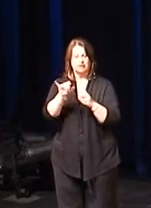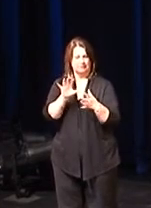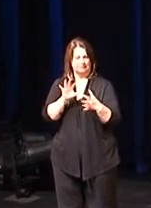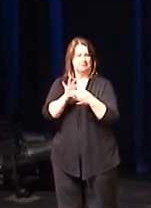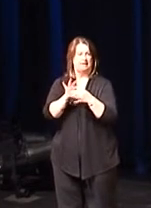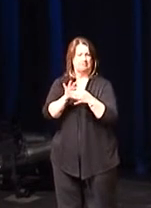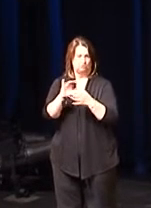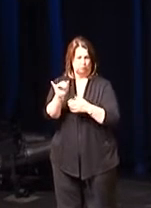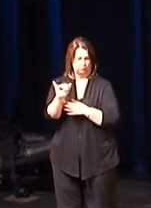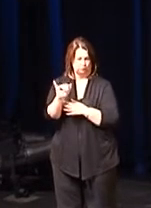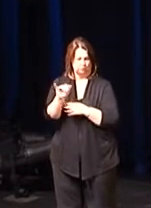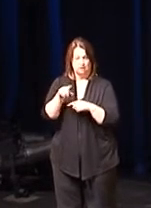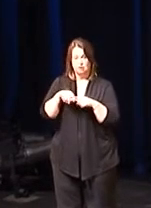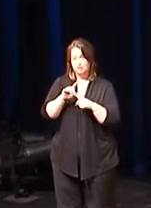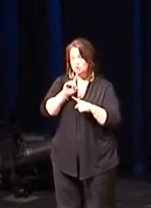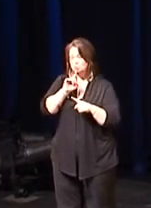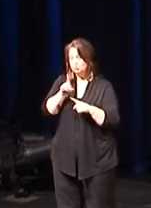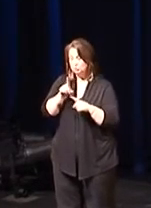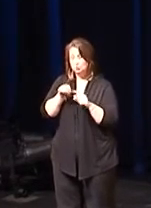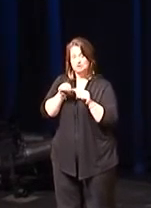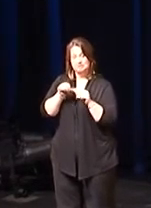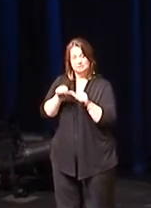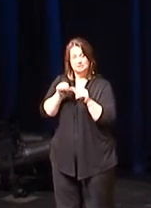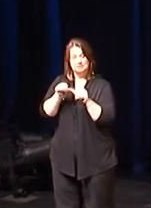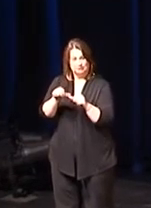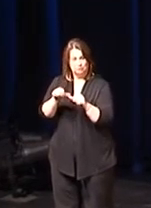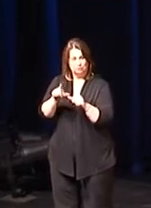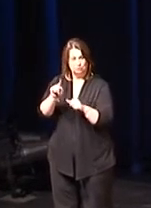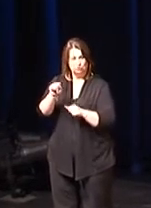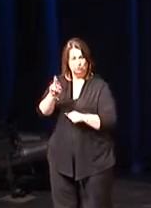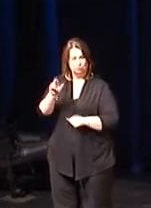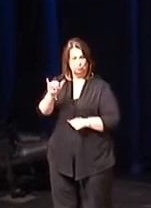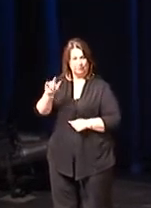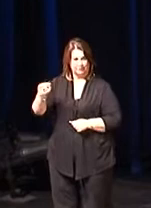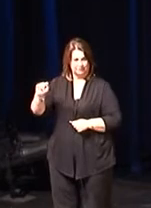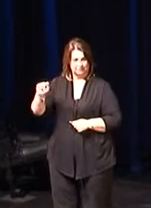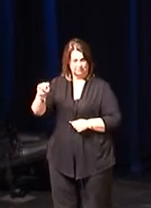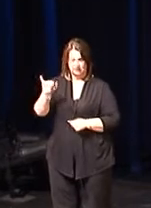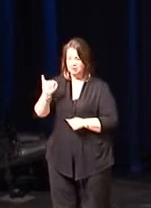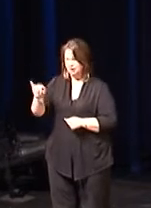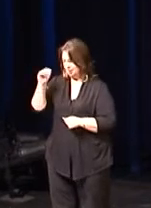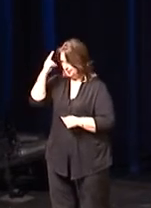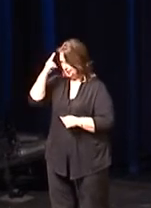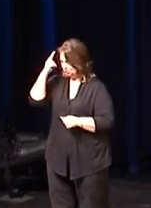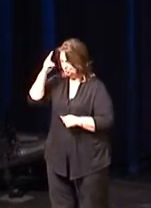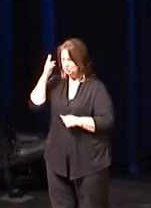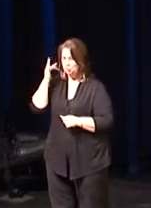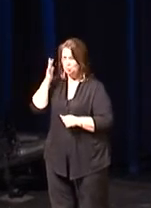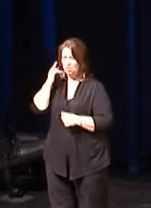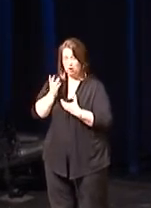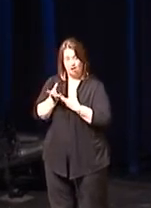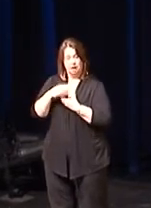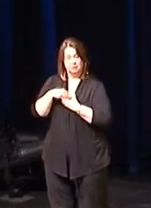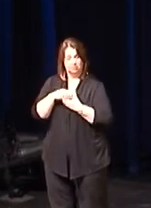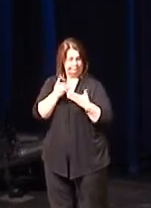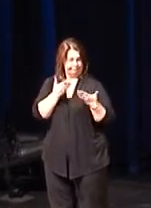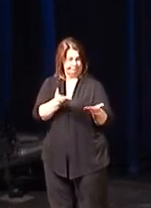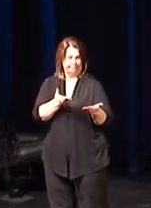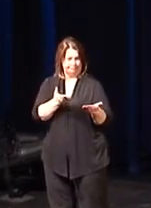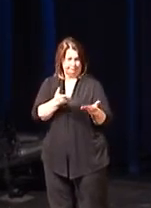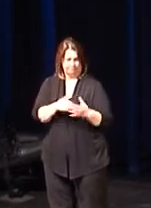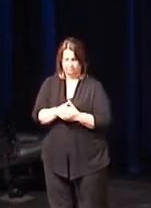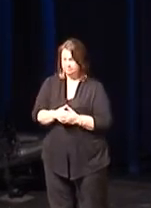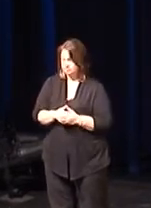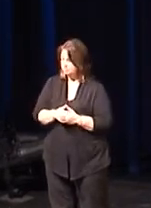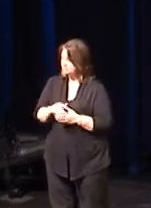abnormality. But it's a true continuous trait. And that's the reason why, autism exists.